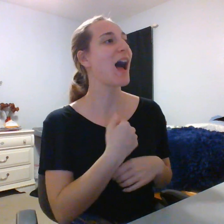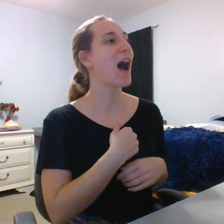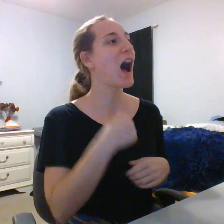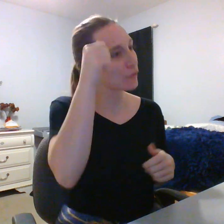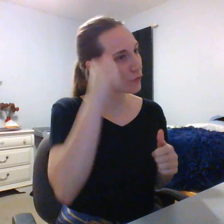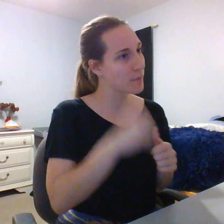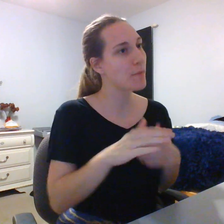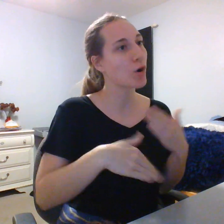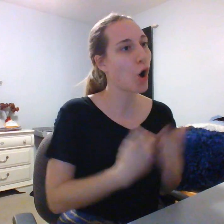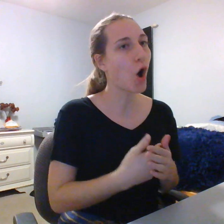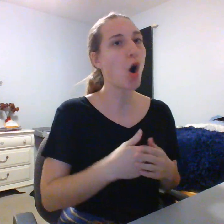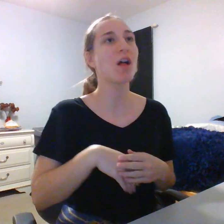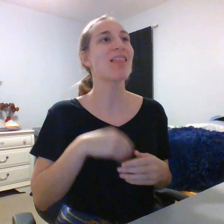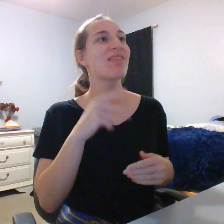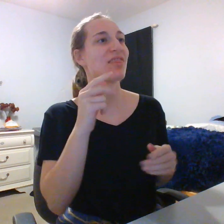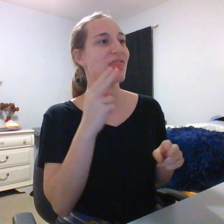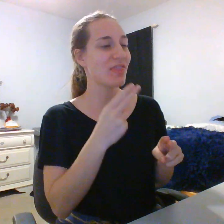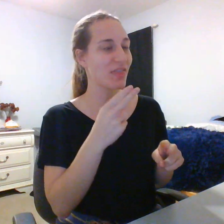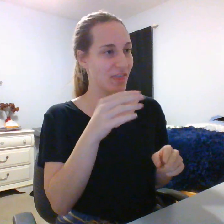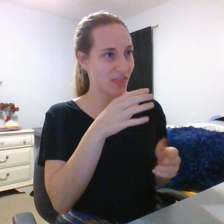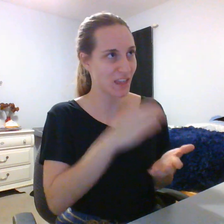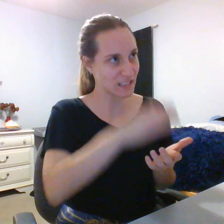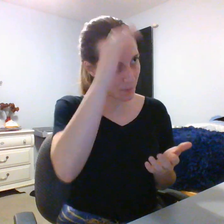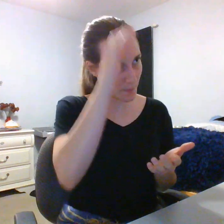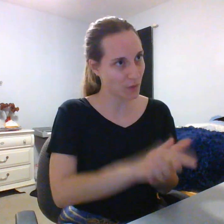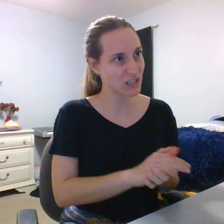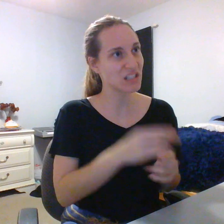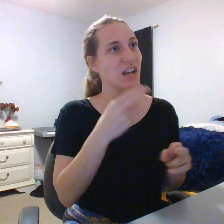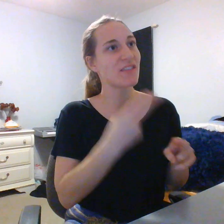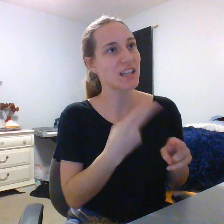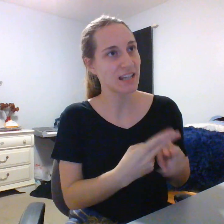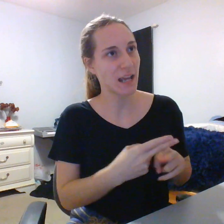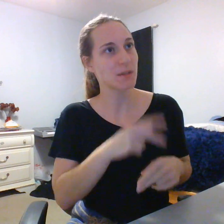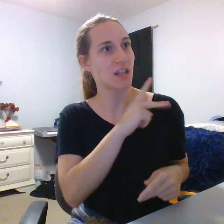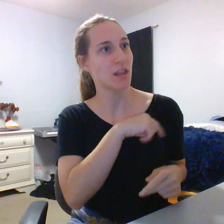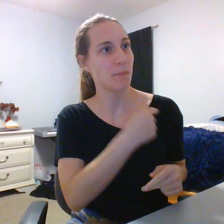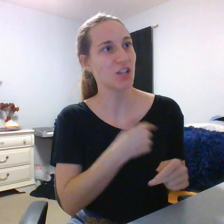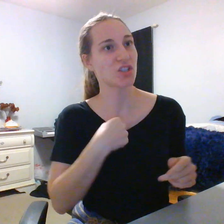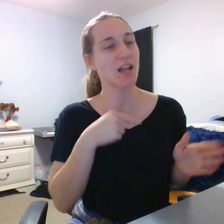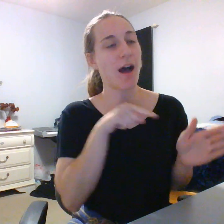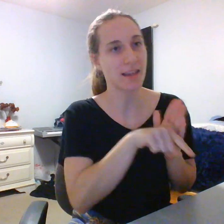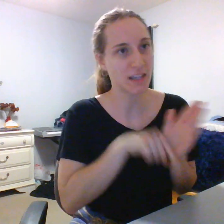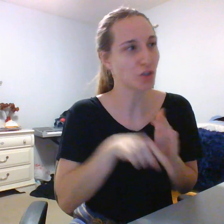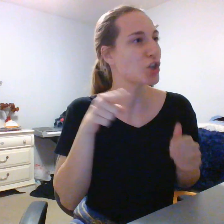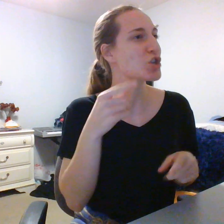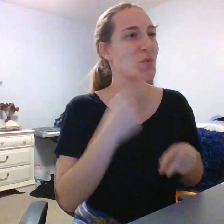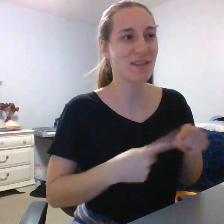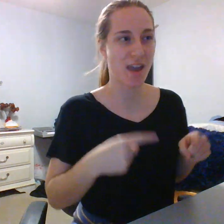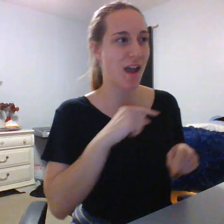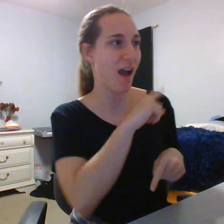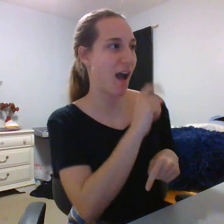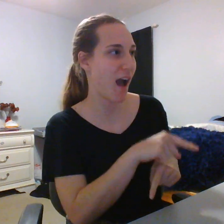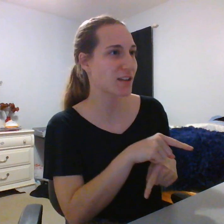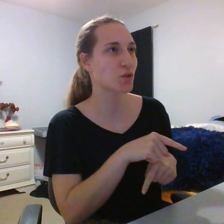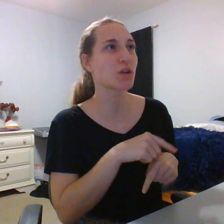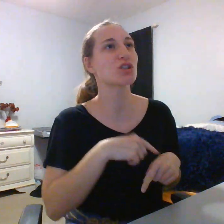Okay. Thank you for that. You don't get to sit up there and ask questions about my daughter. If you want to take my license and make sure I never see another patient again, then you